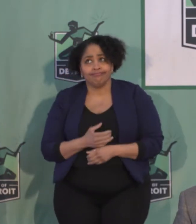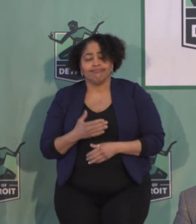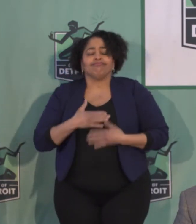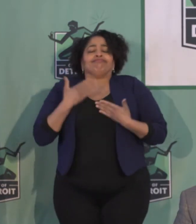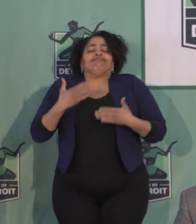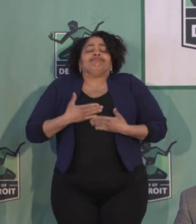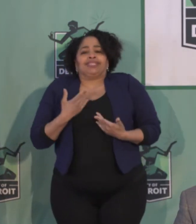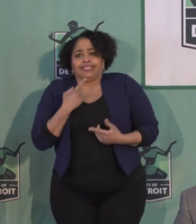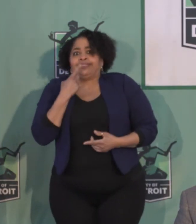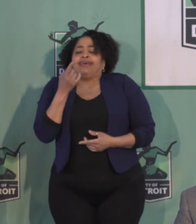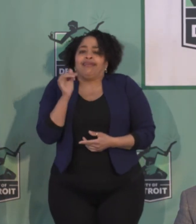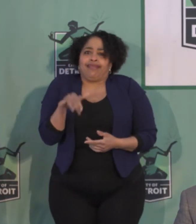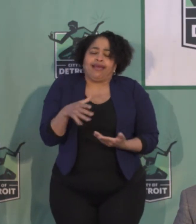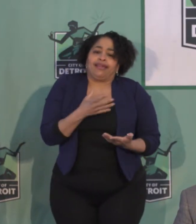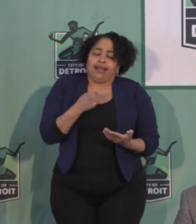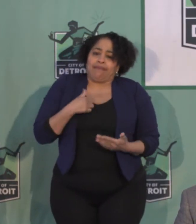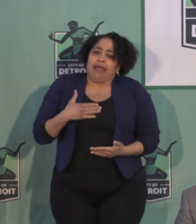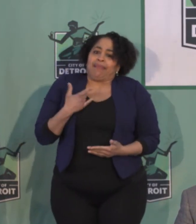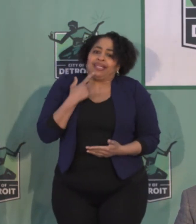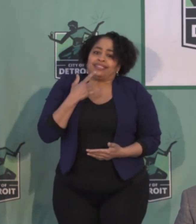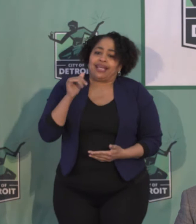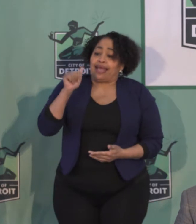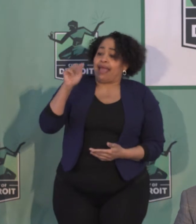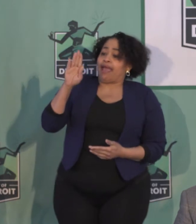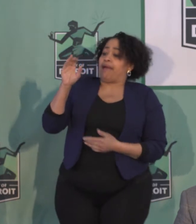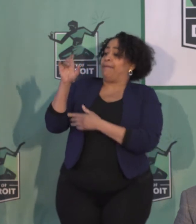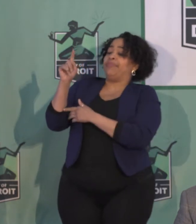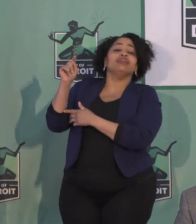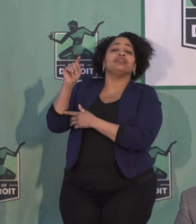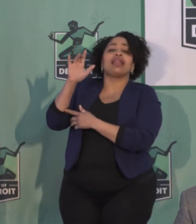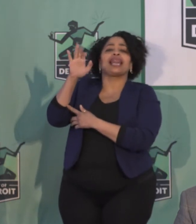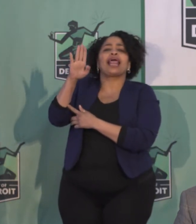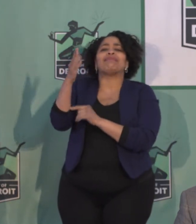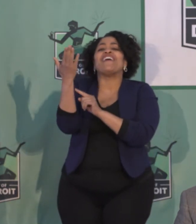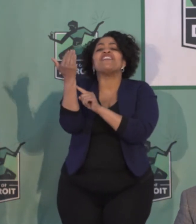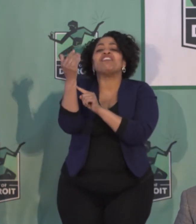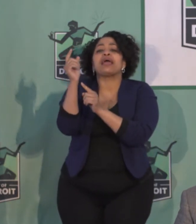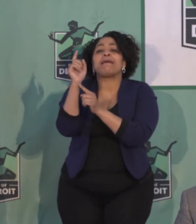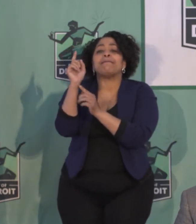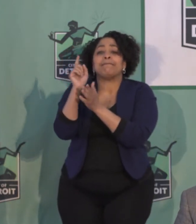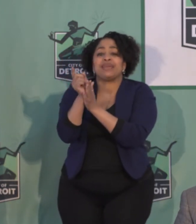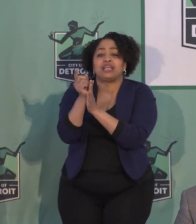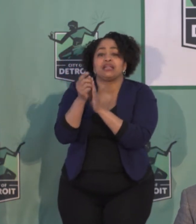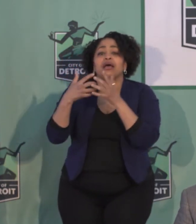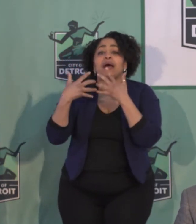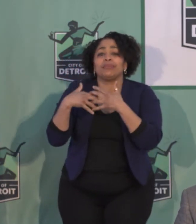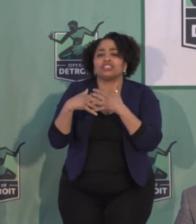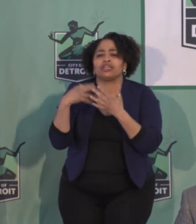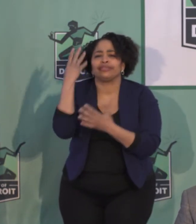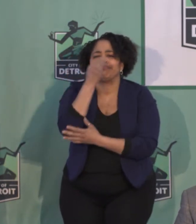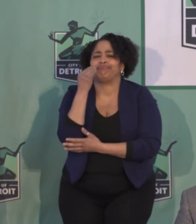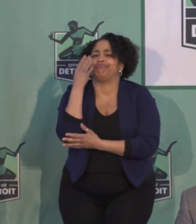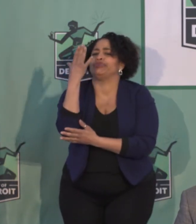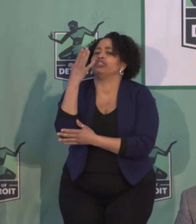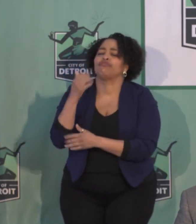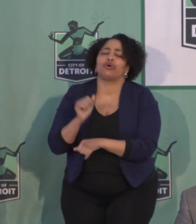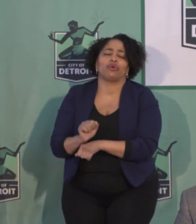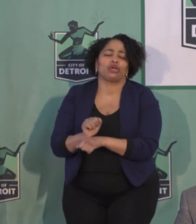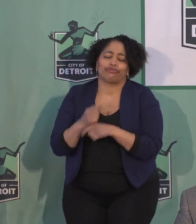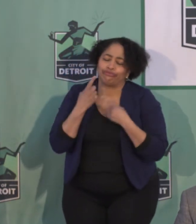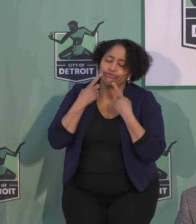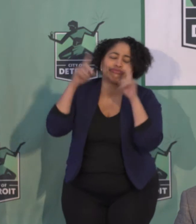say that the Abbott Labs 15-minute machine is working beautifully. We've had